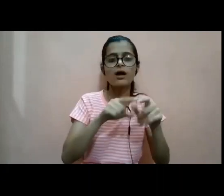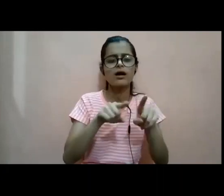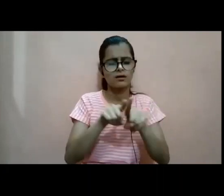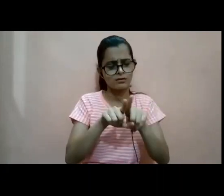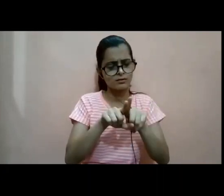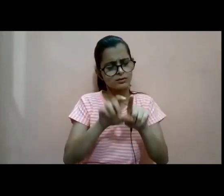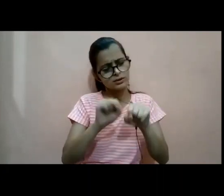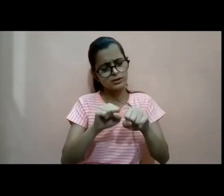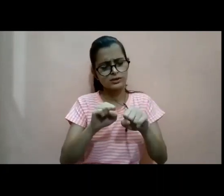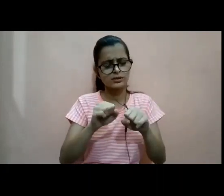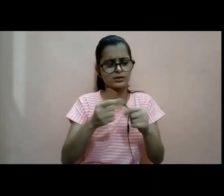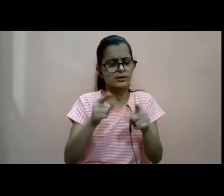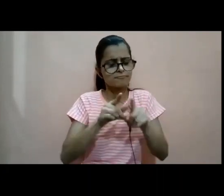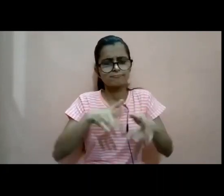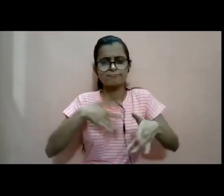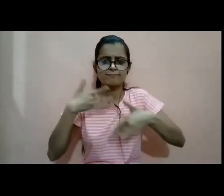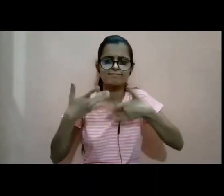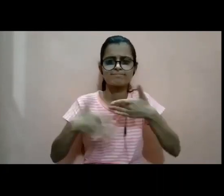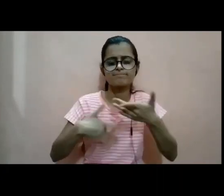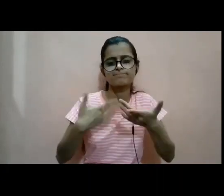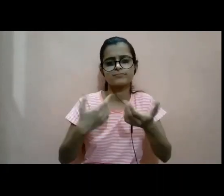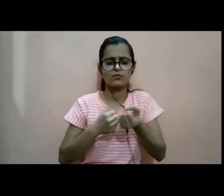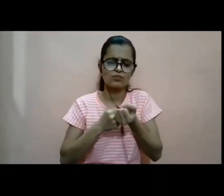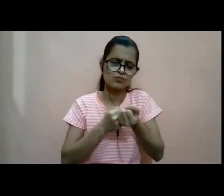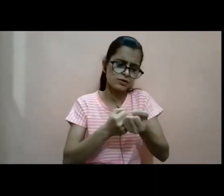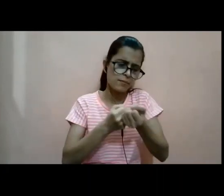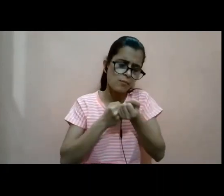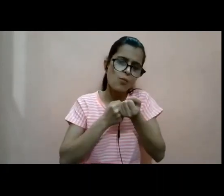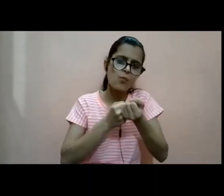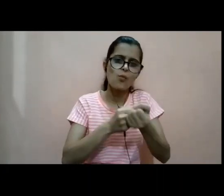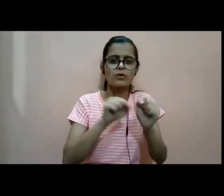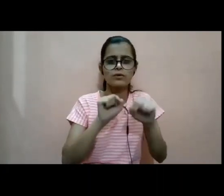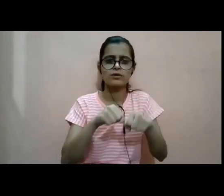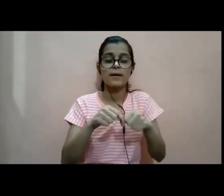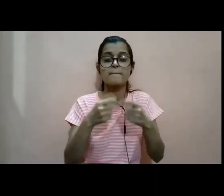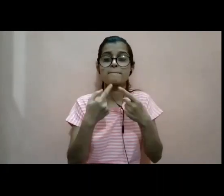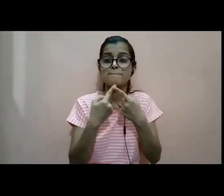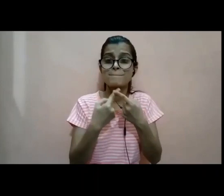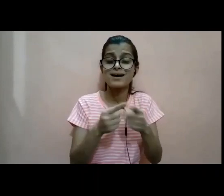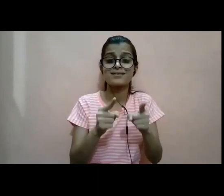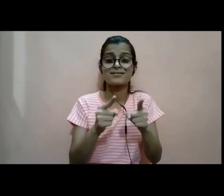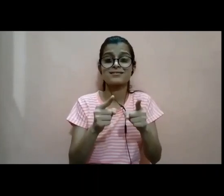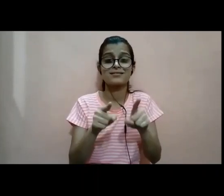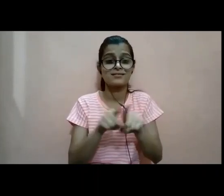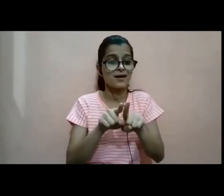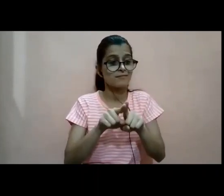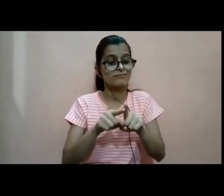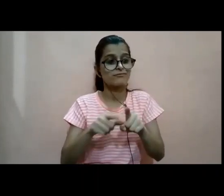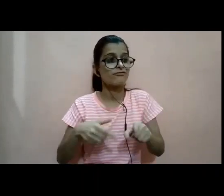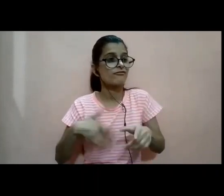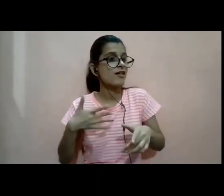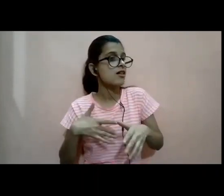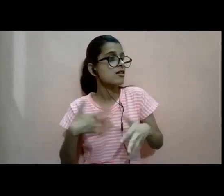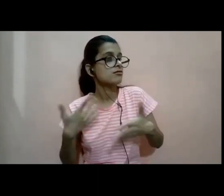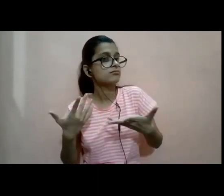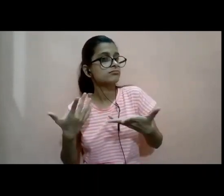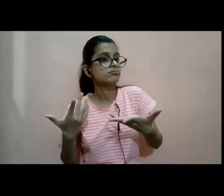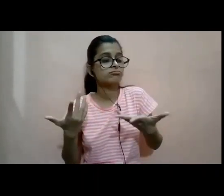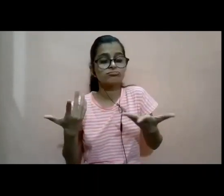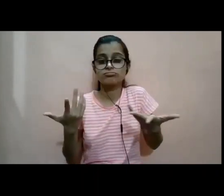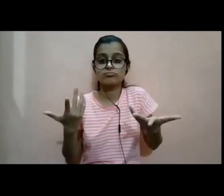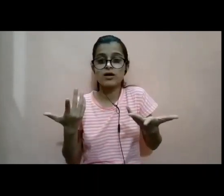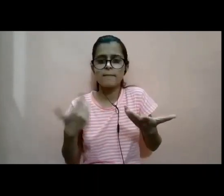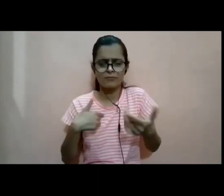emotionally fulfilling and everything, but it entails its anxieties. Like my parents